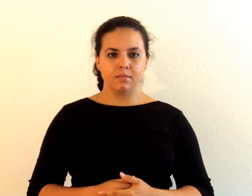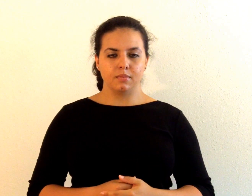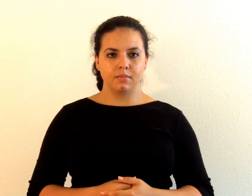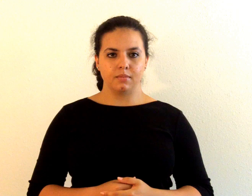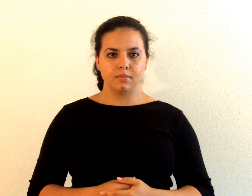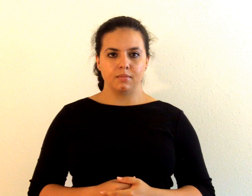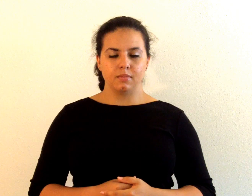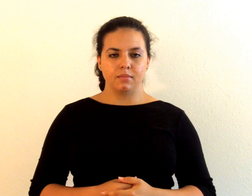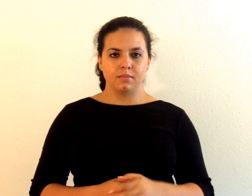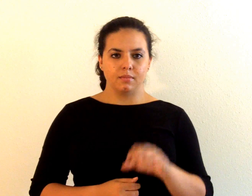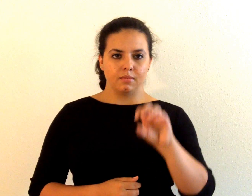O.